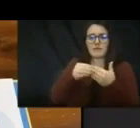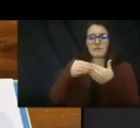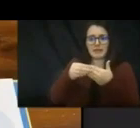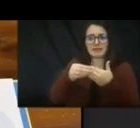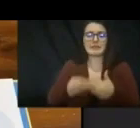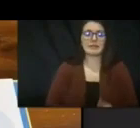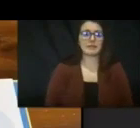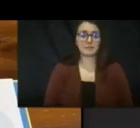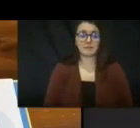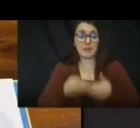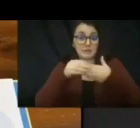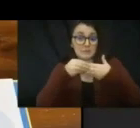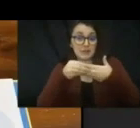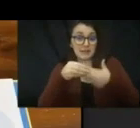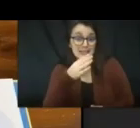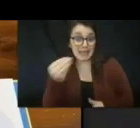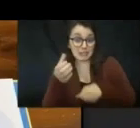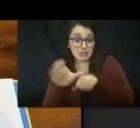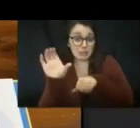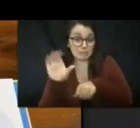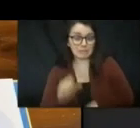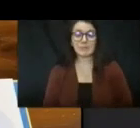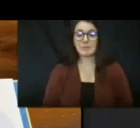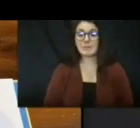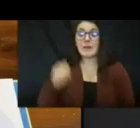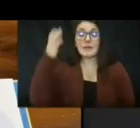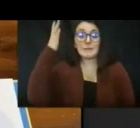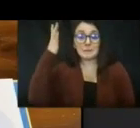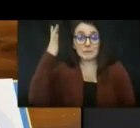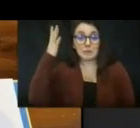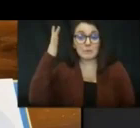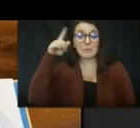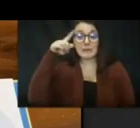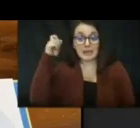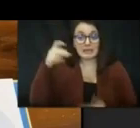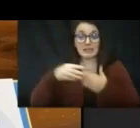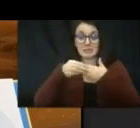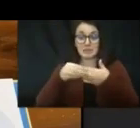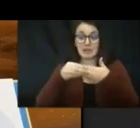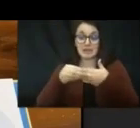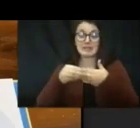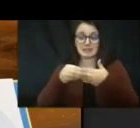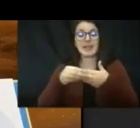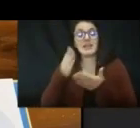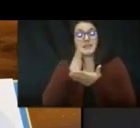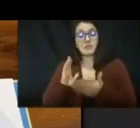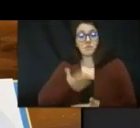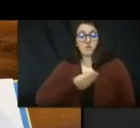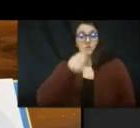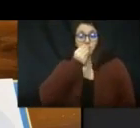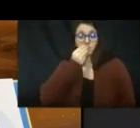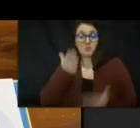Plastic and chips? Because of plastic pollution, the fish we eat might have plastic in them. When plastic breaks down